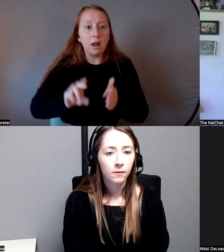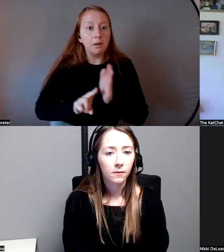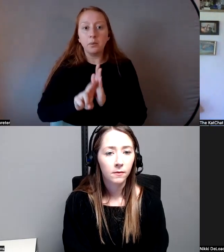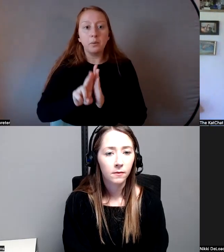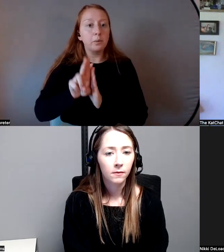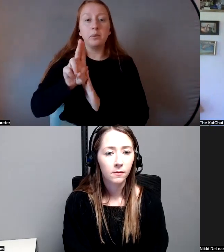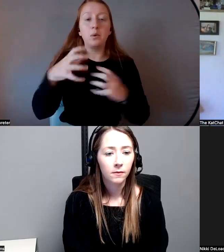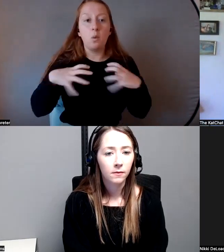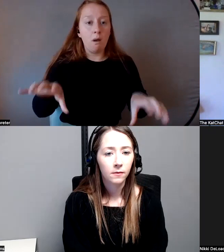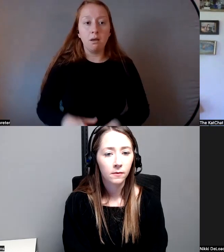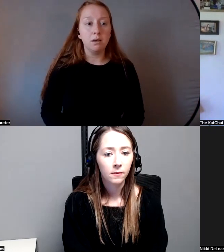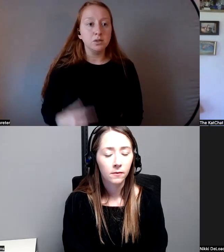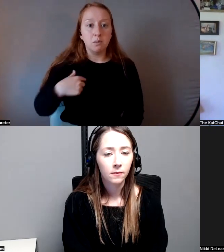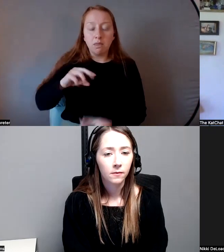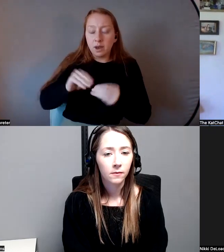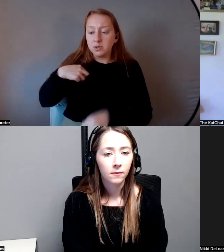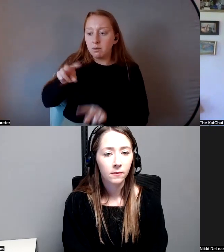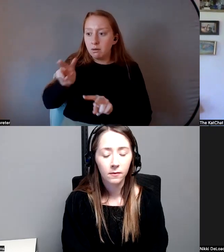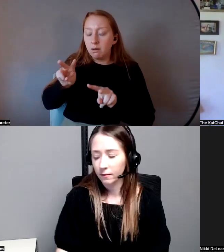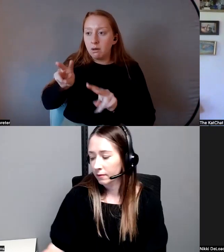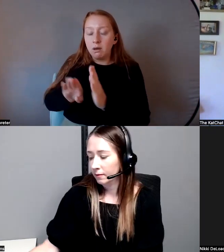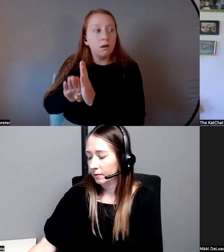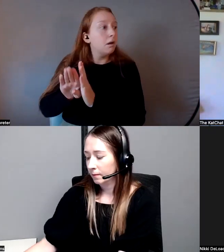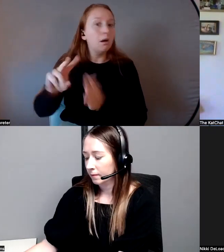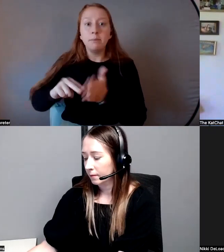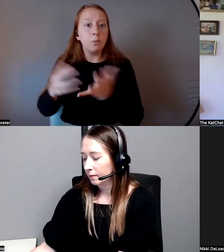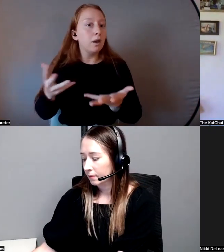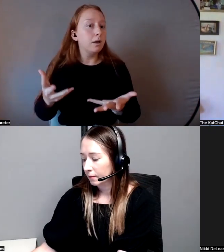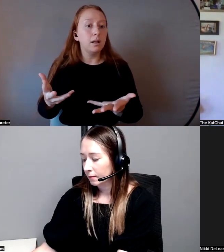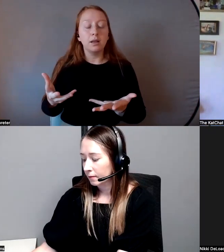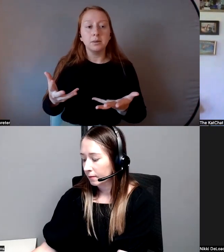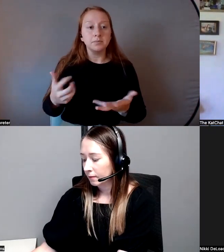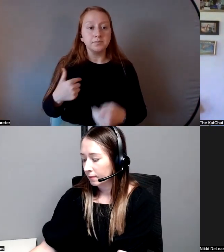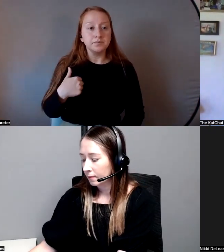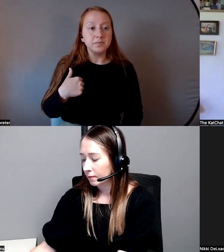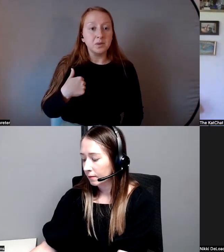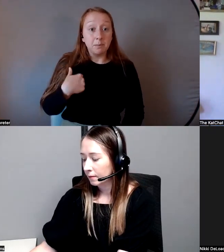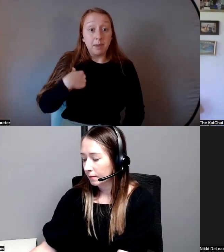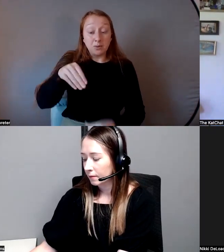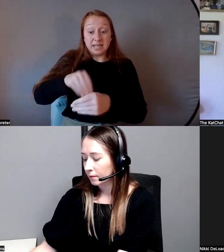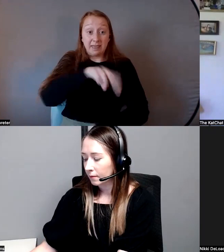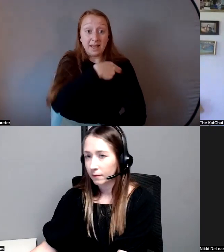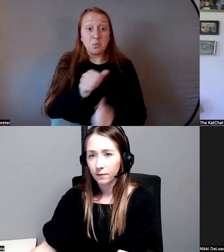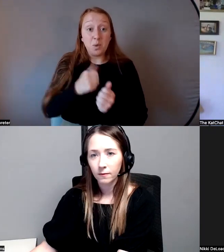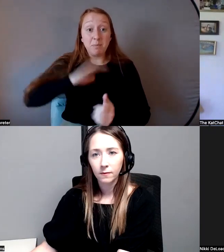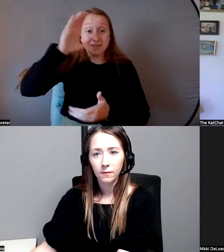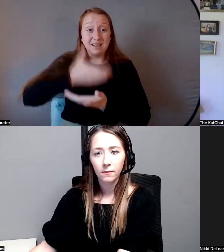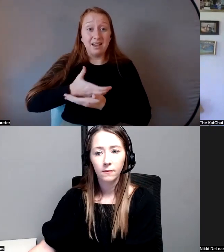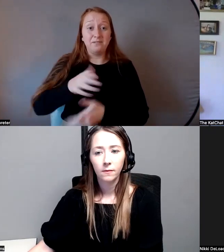watched the numbers. I was like, going up. What does that mean? You know, I was in the hospital with my son